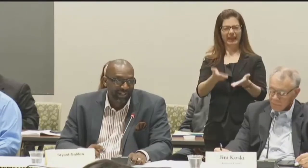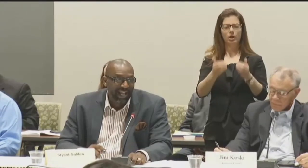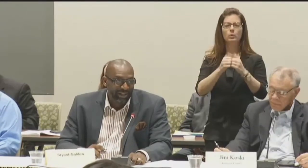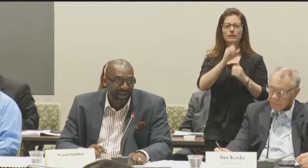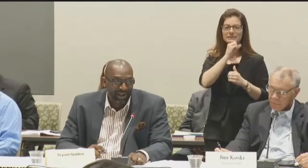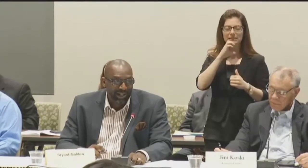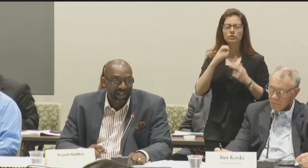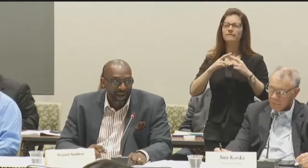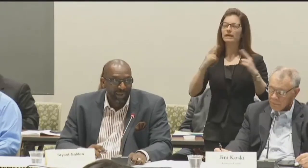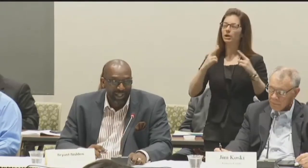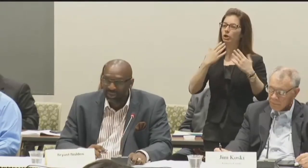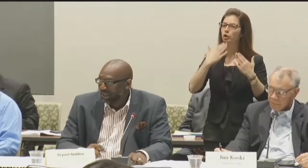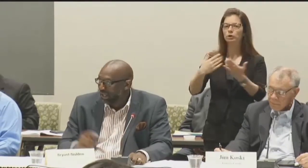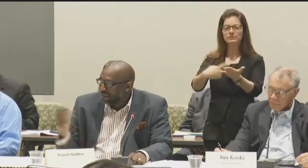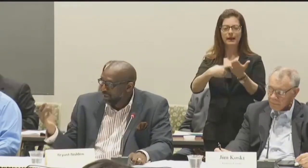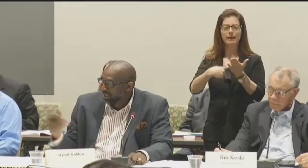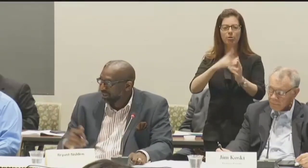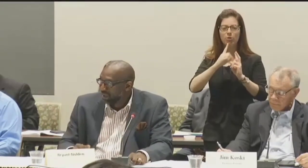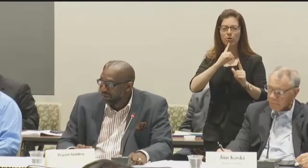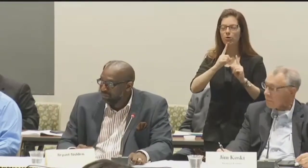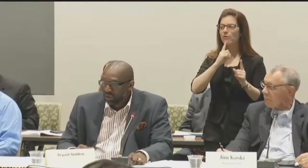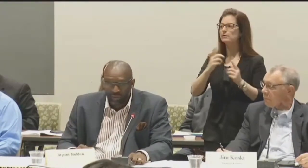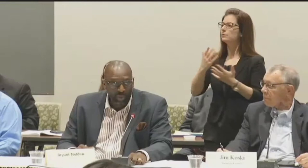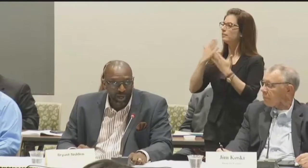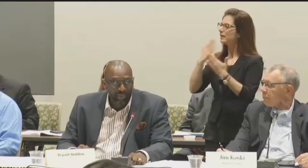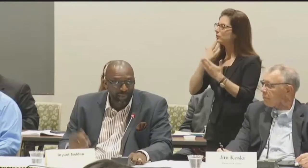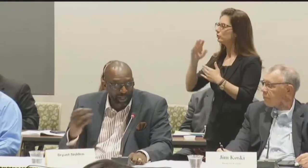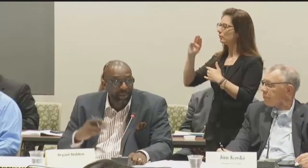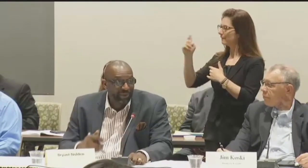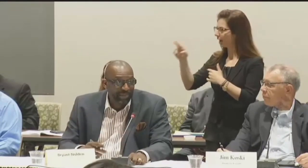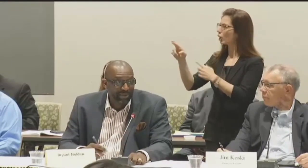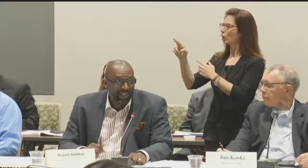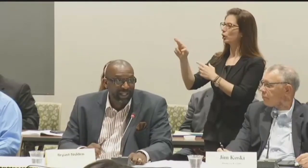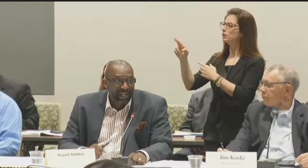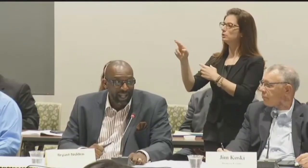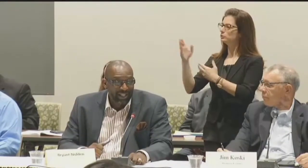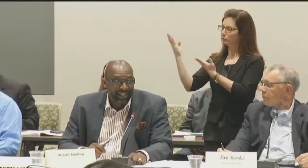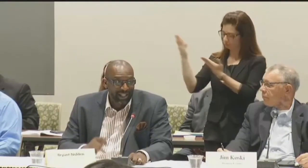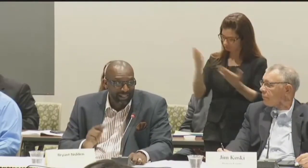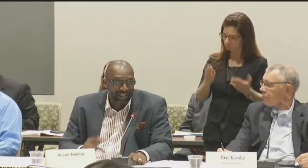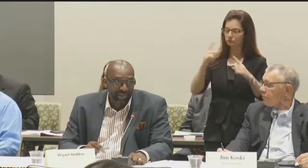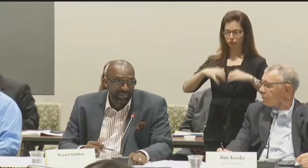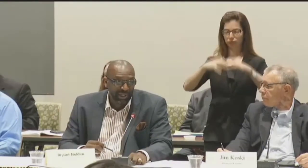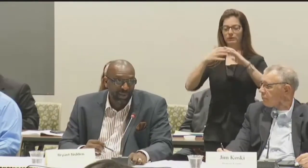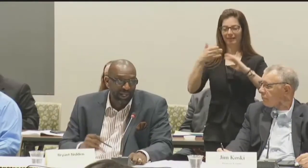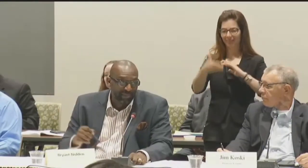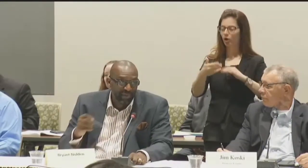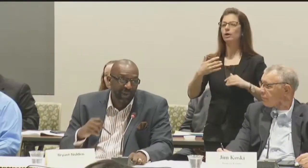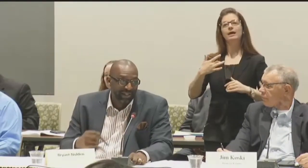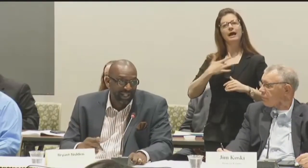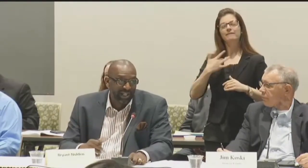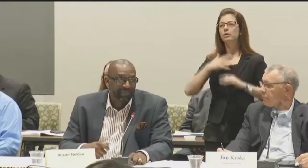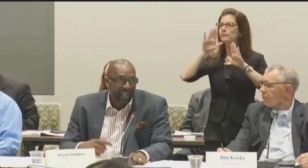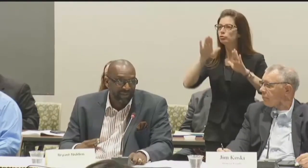good dialogue. And I really enjoyed it. And I want to thank the mayor for bringing them over to Burston. And I think that's going to be great